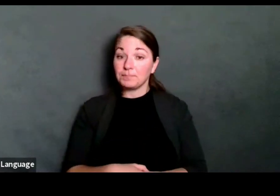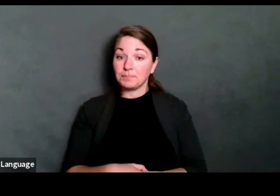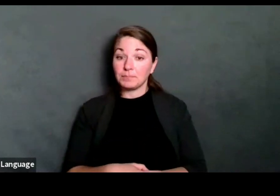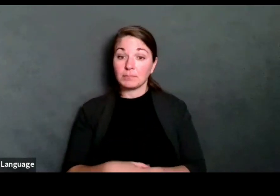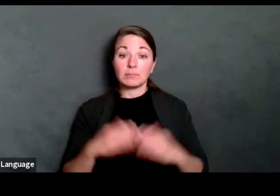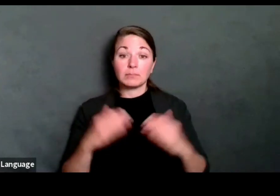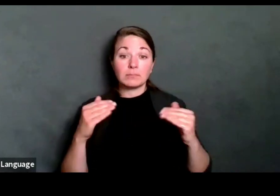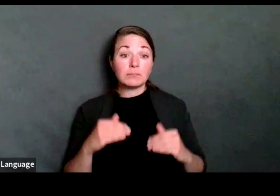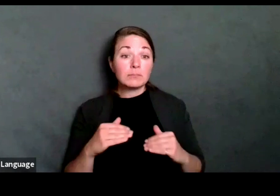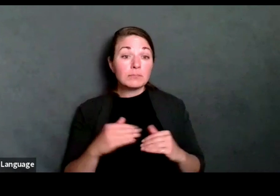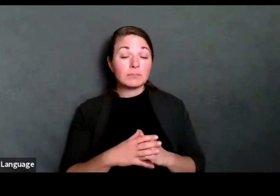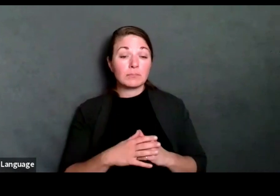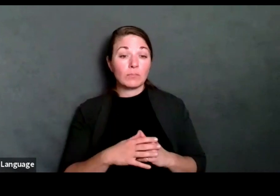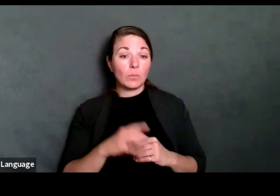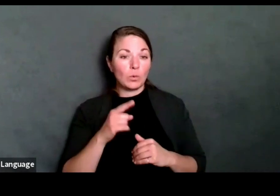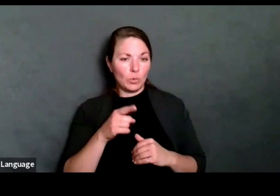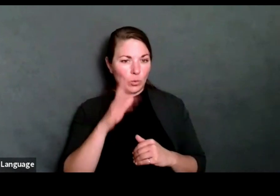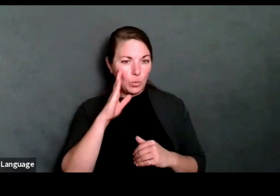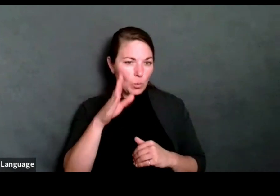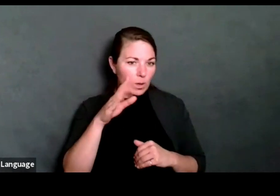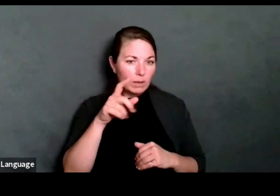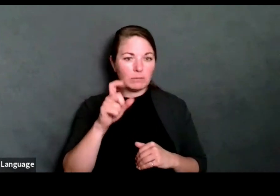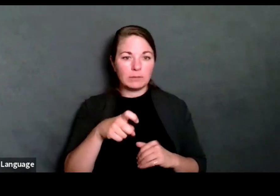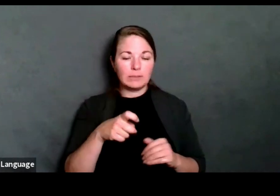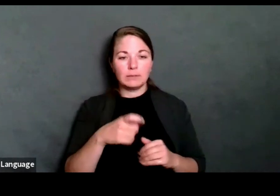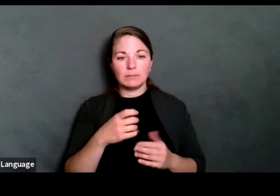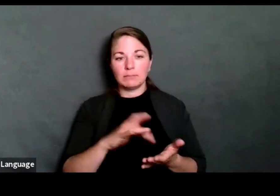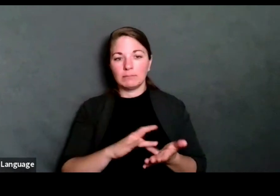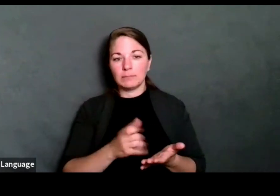You'll need to take PEP if the perpetrator is high risk for HIV.